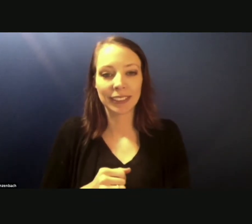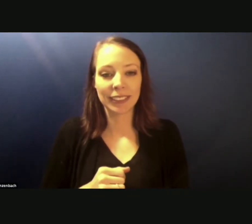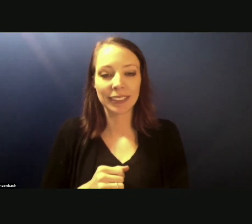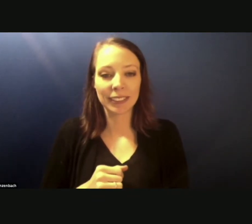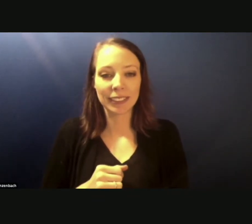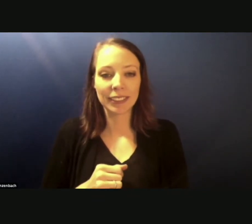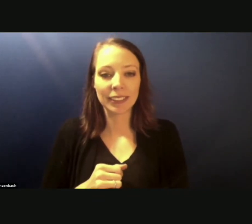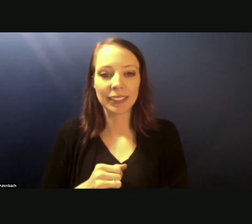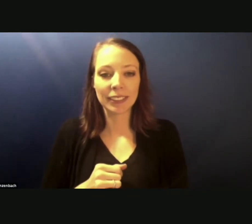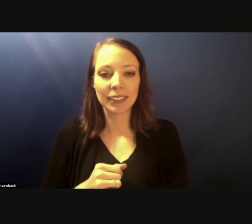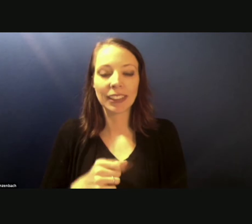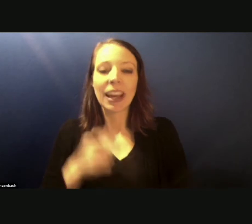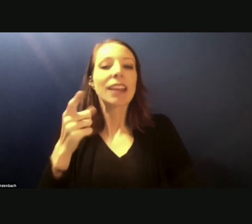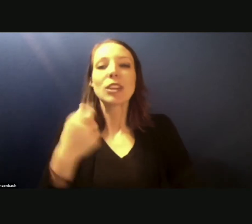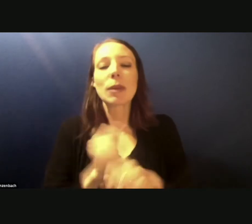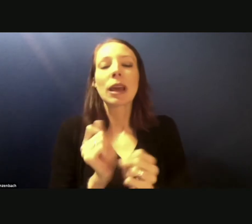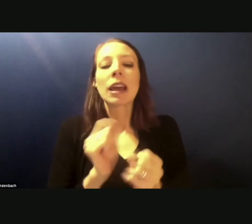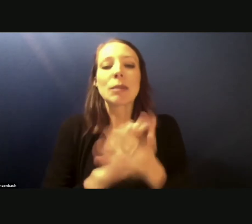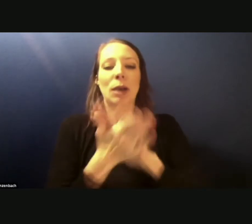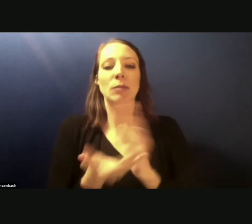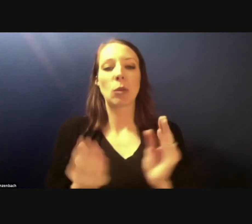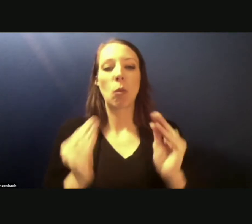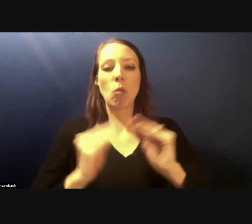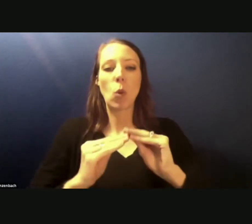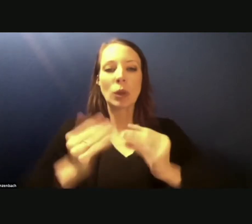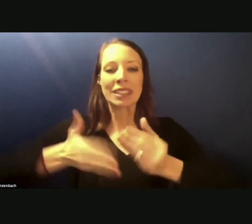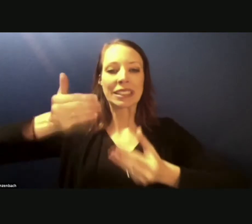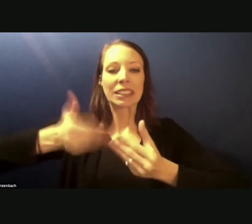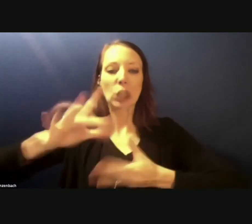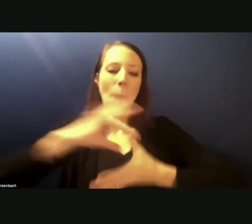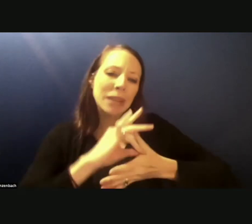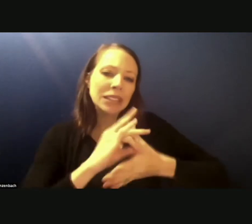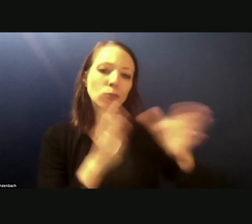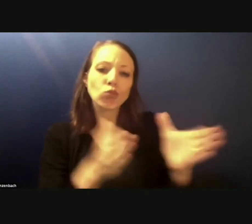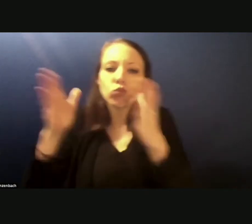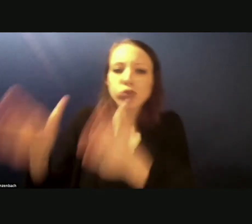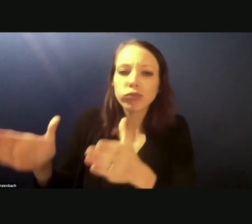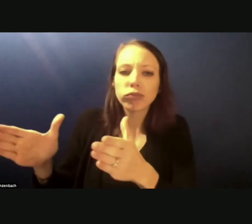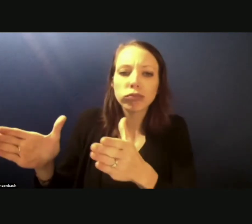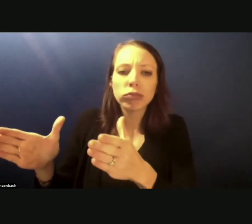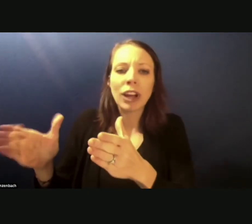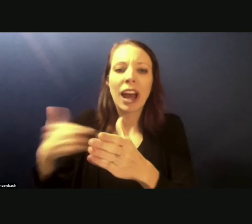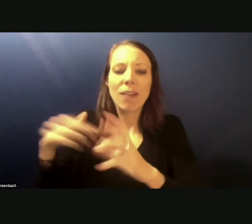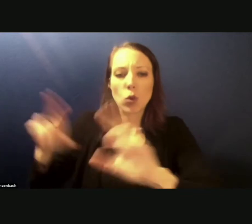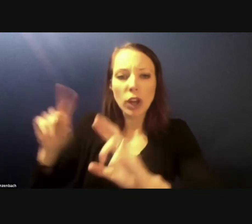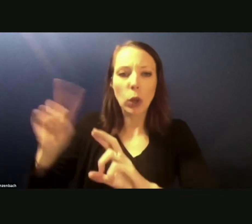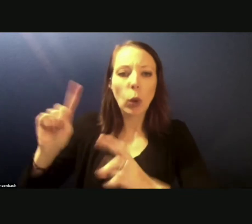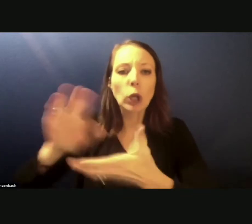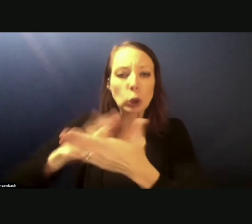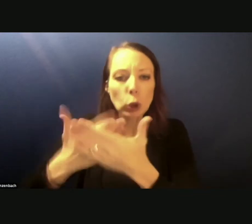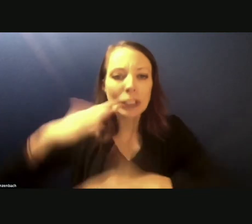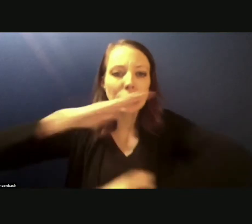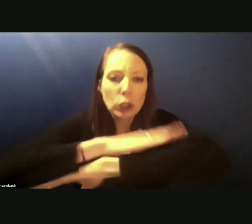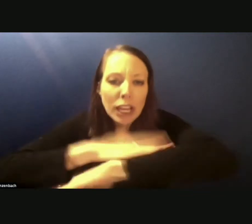And this just makes it so much easier. You just reach over as you're cooking, you put your meats beside your station where you're cooking, your table, your